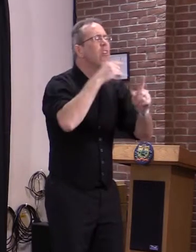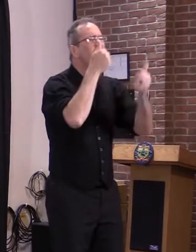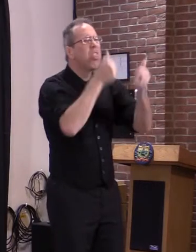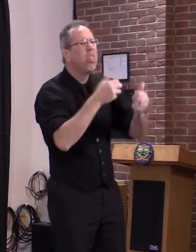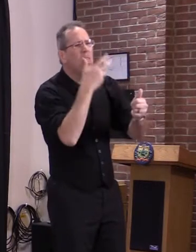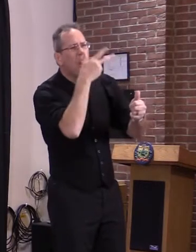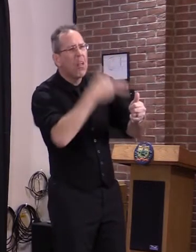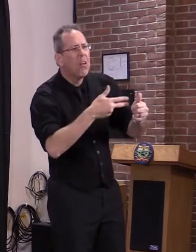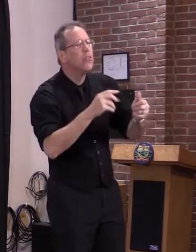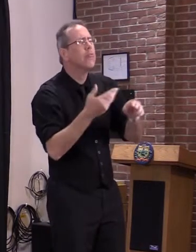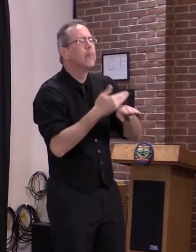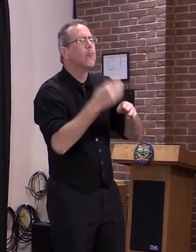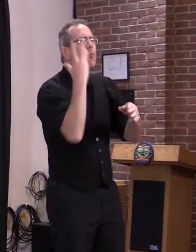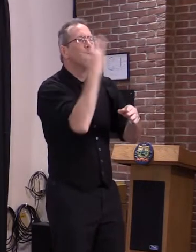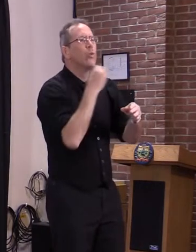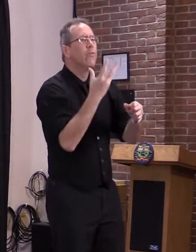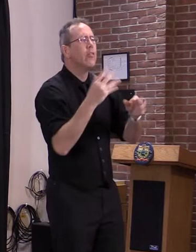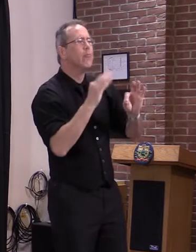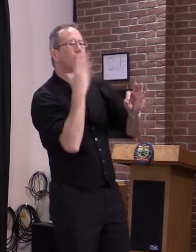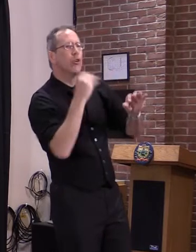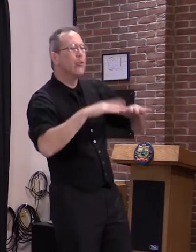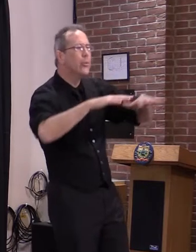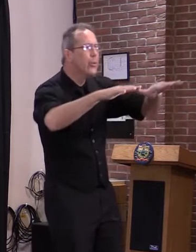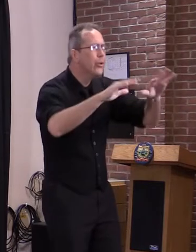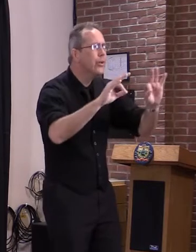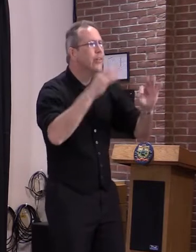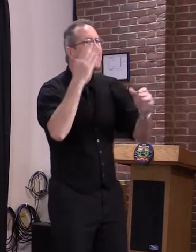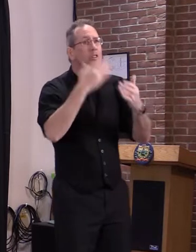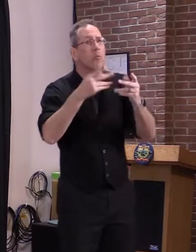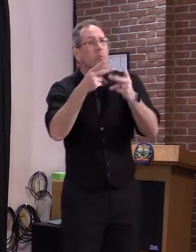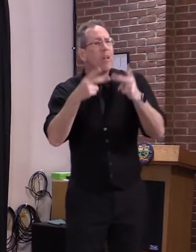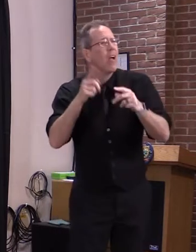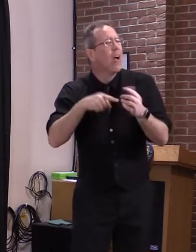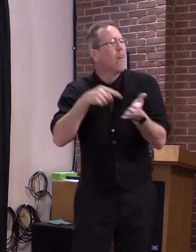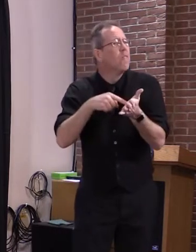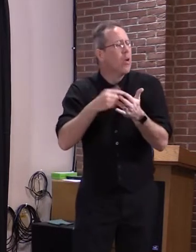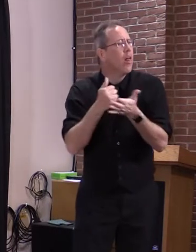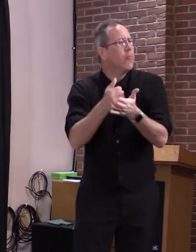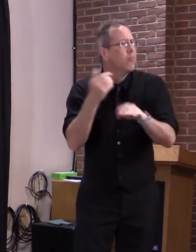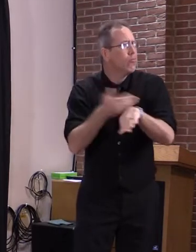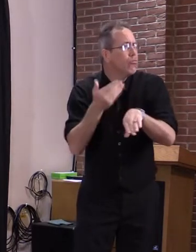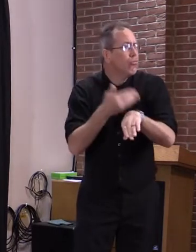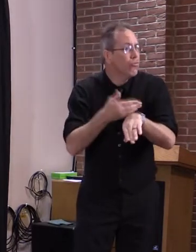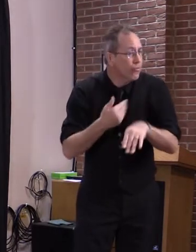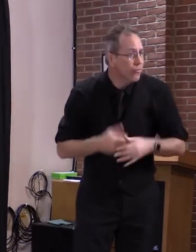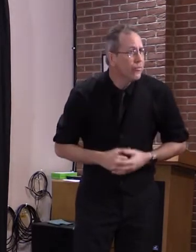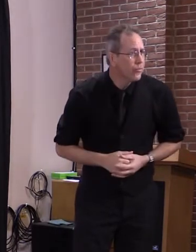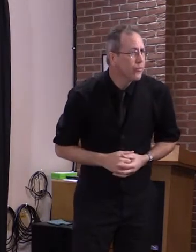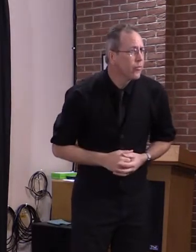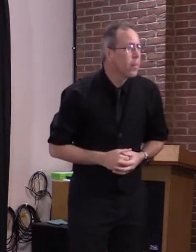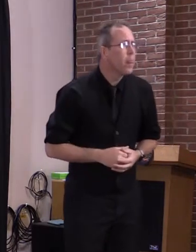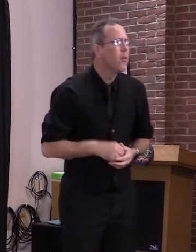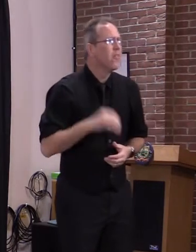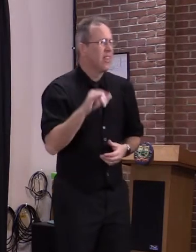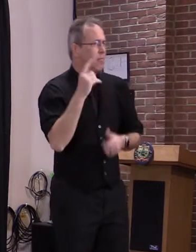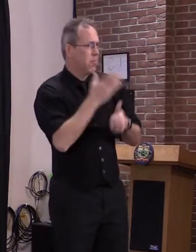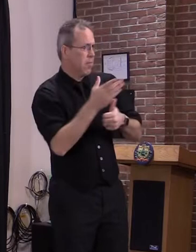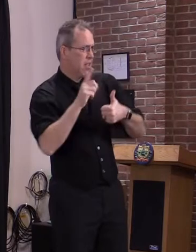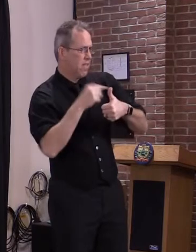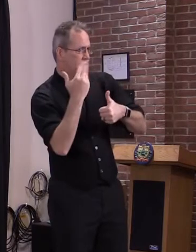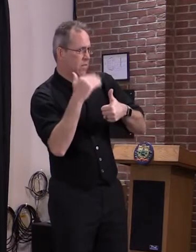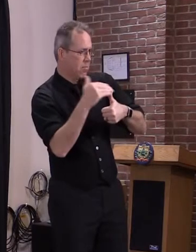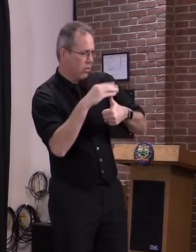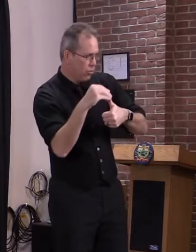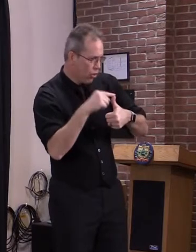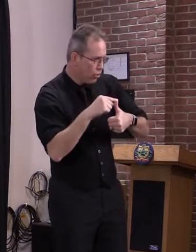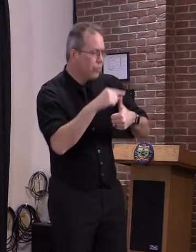state. The second priority would be to establish a $28 million competitive grant fund program for CTE facility